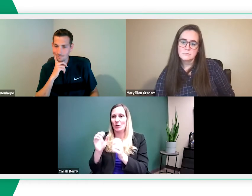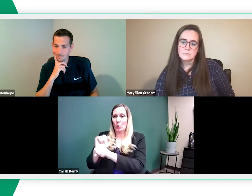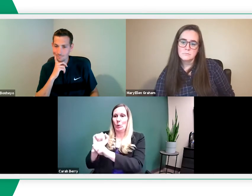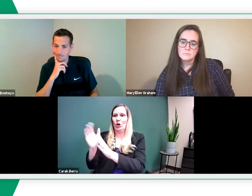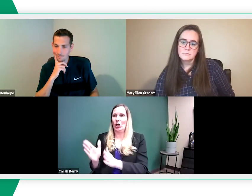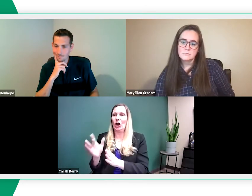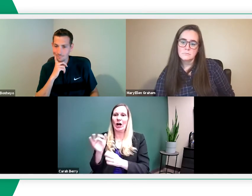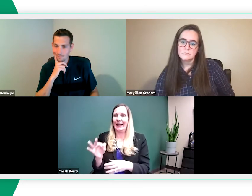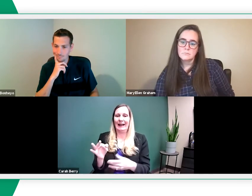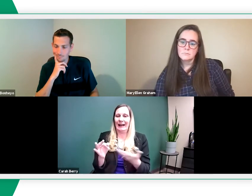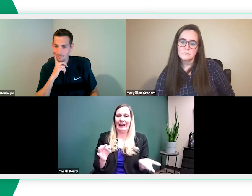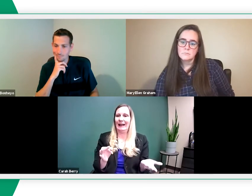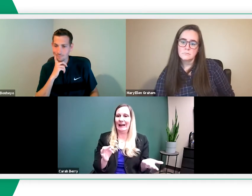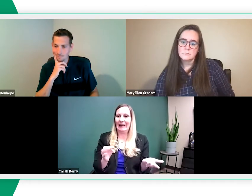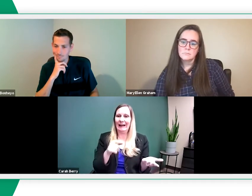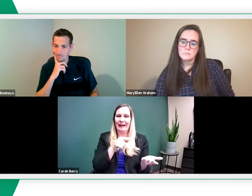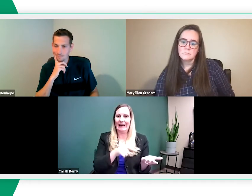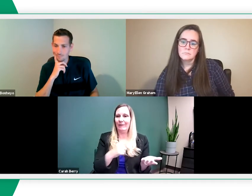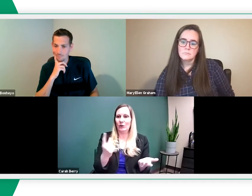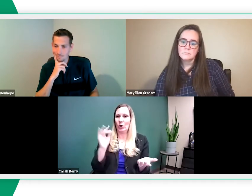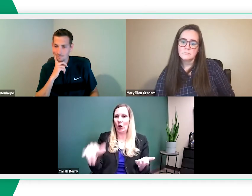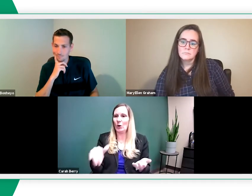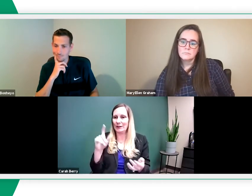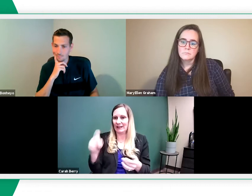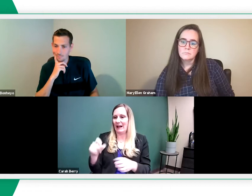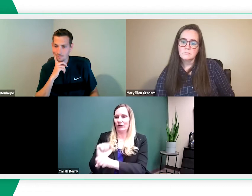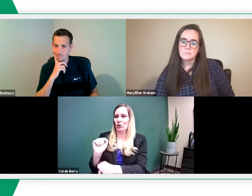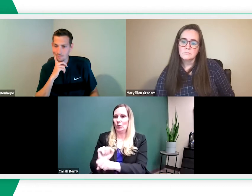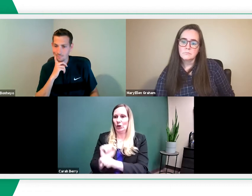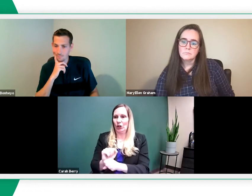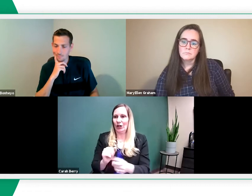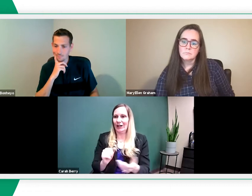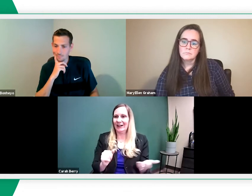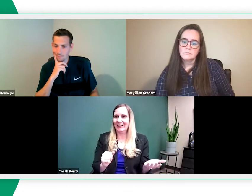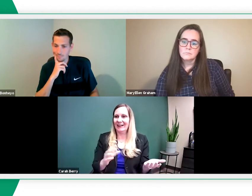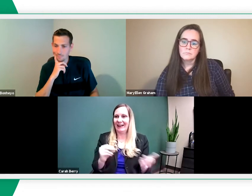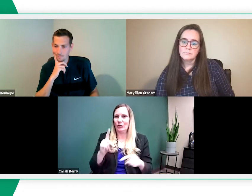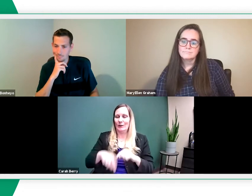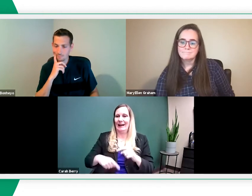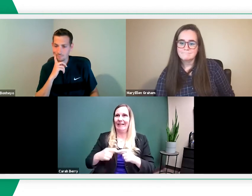what's the point of getting them to the position of being able to have a job